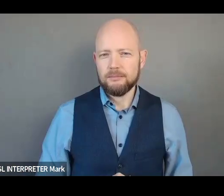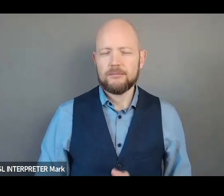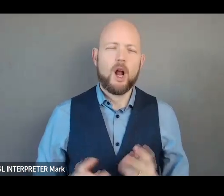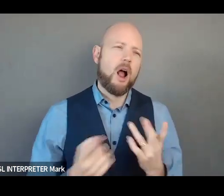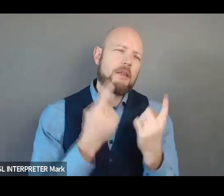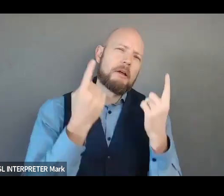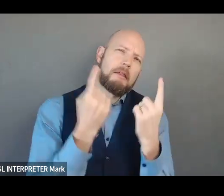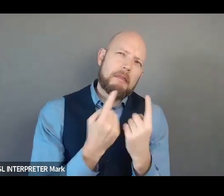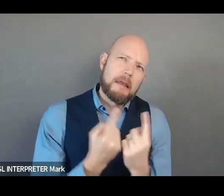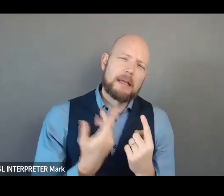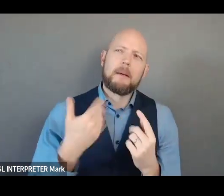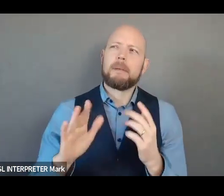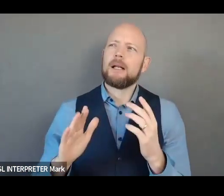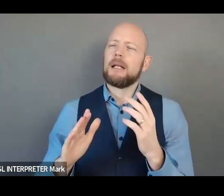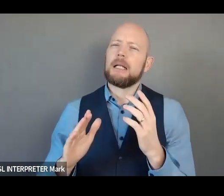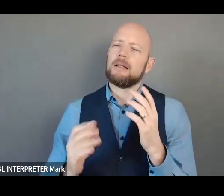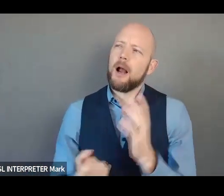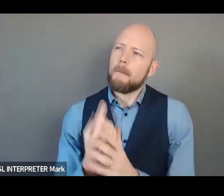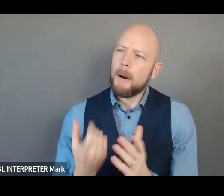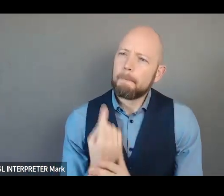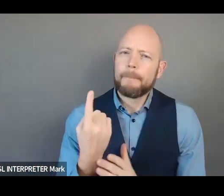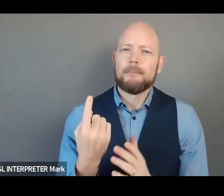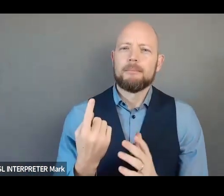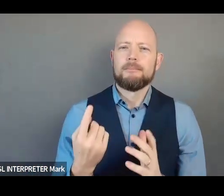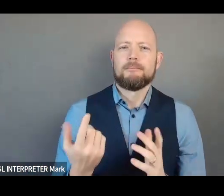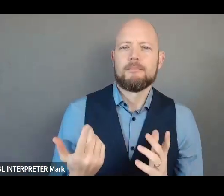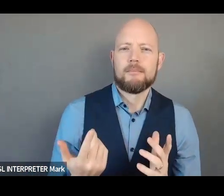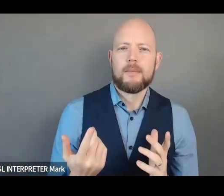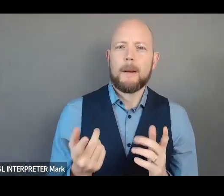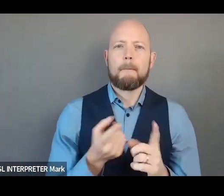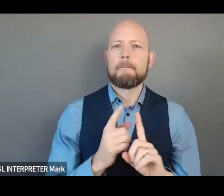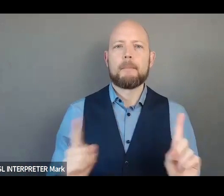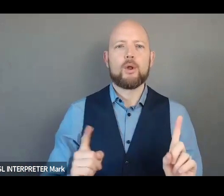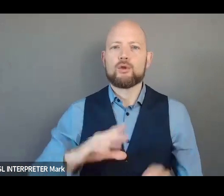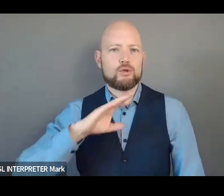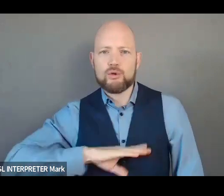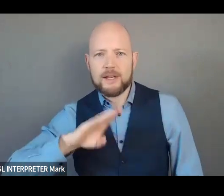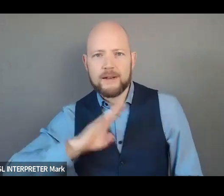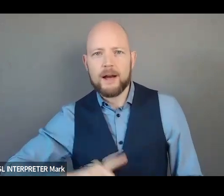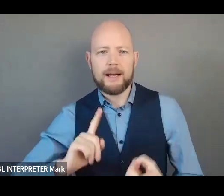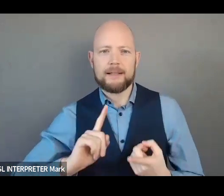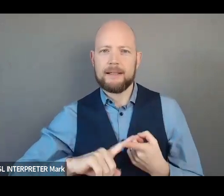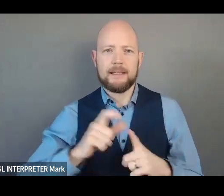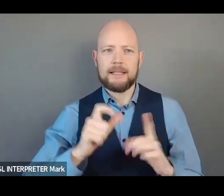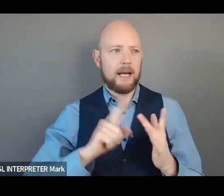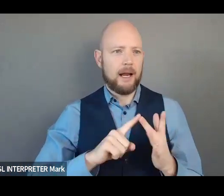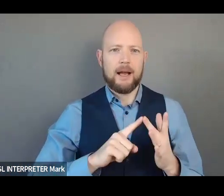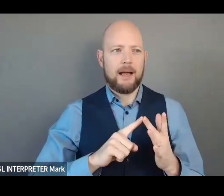were just kind of common dissatisfaction with EDI initiatives. Again, nothing particularly surprising